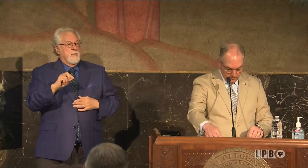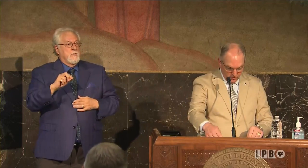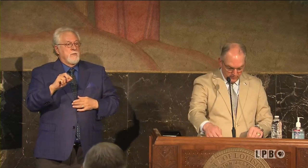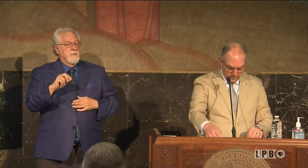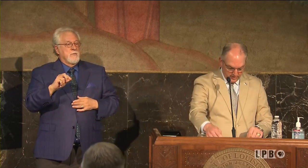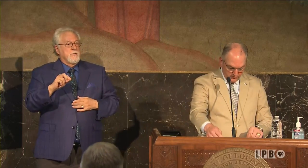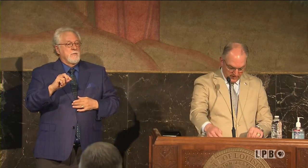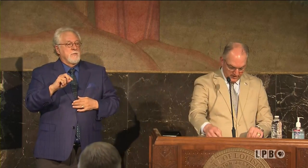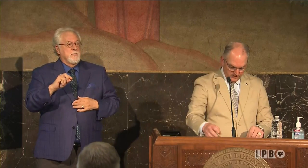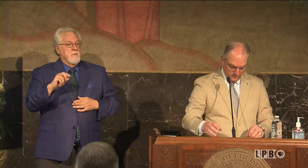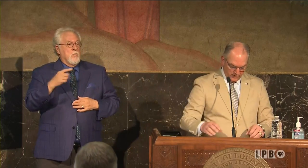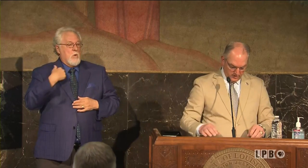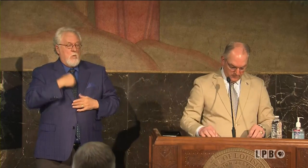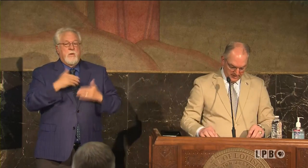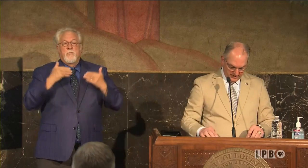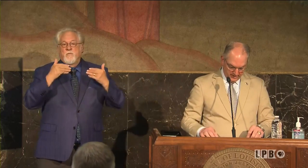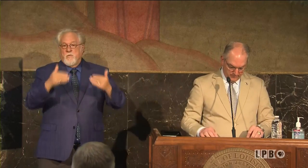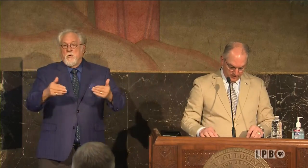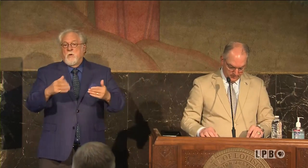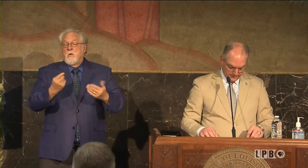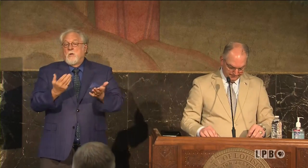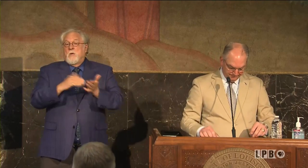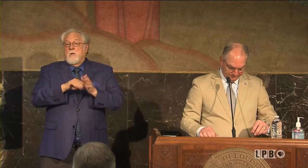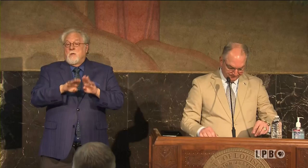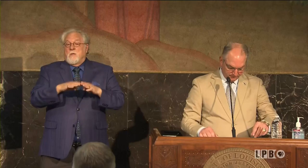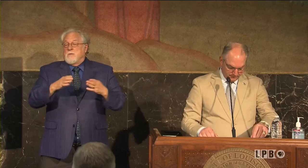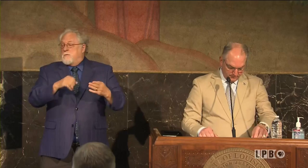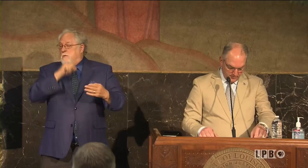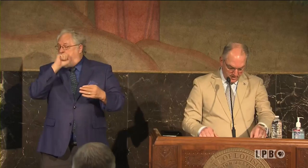we move forward with this phased reopening approach.